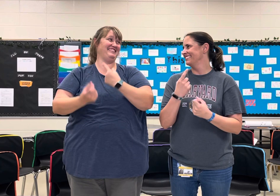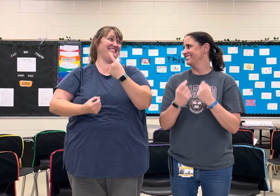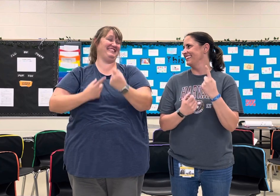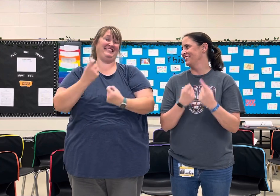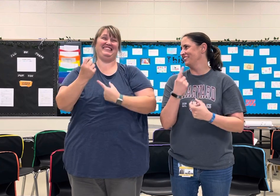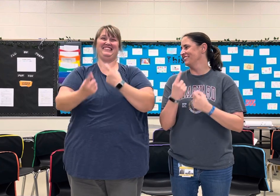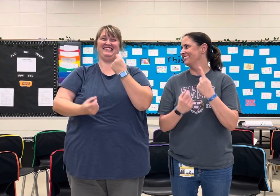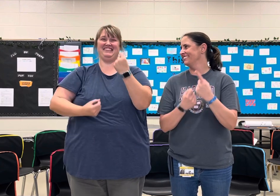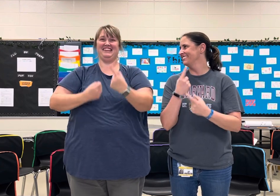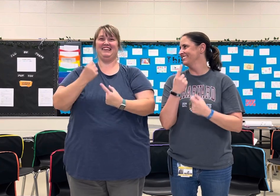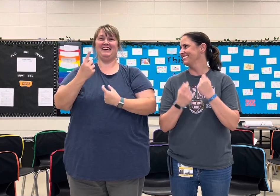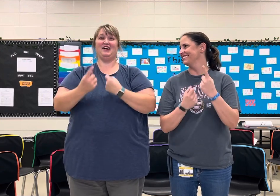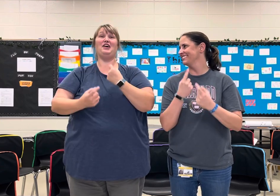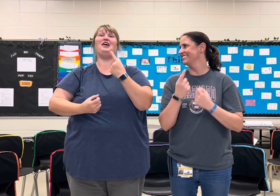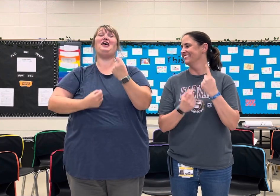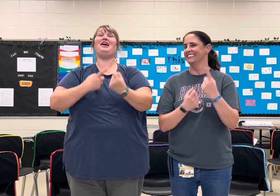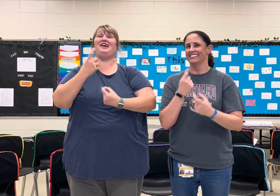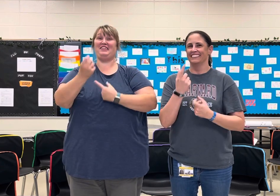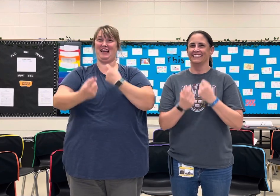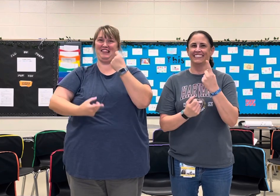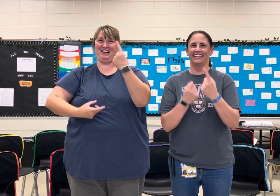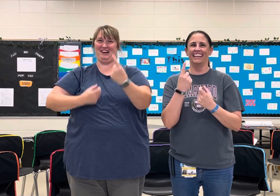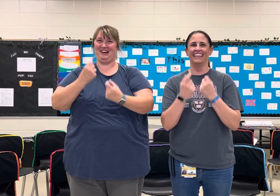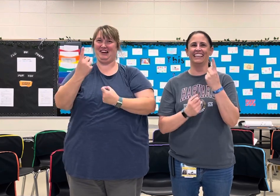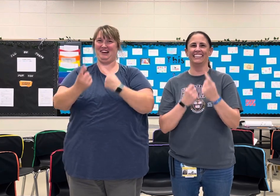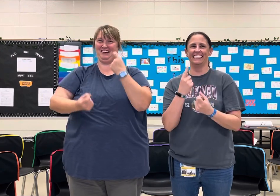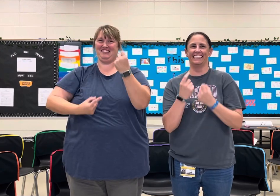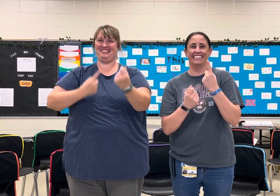They learned. Oh, they learned.